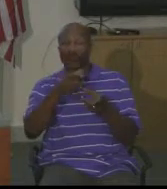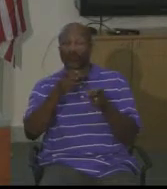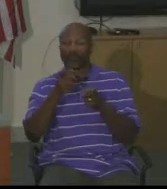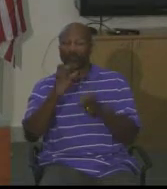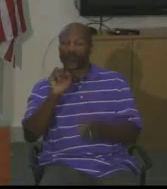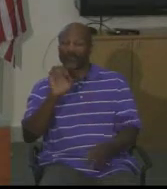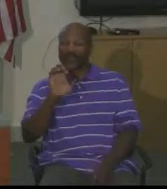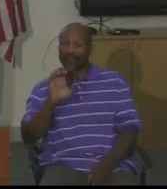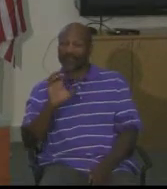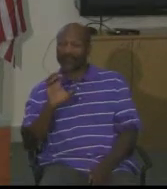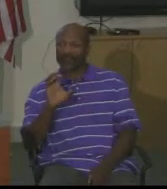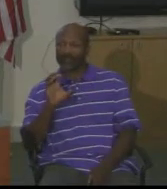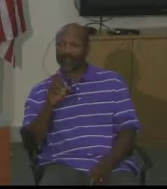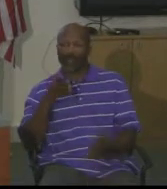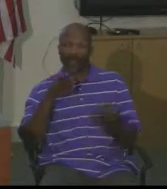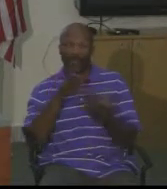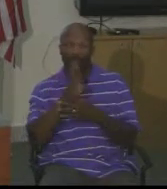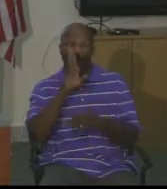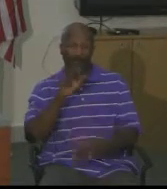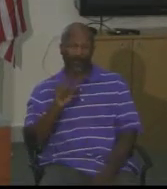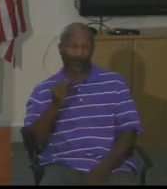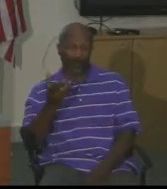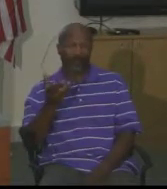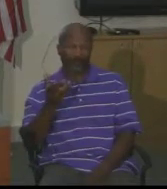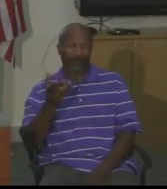second that could go through that bus.